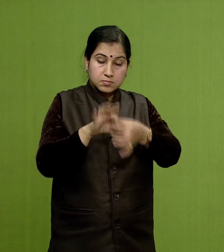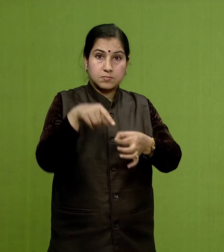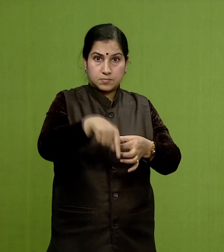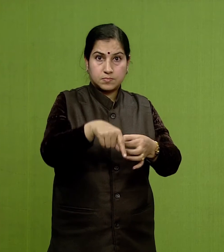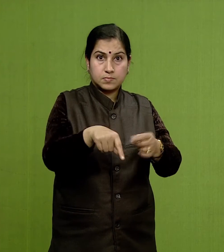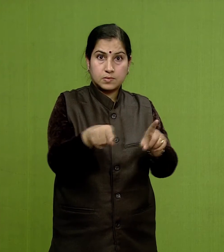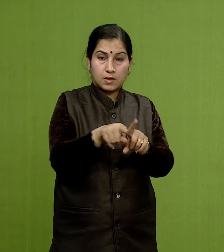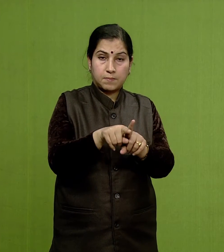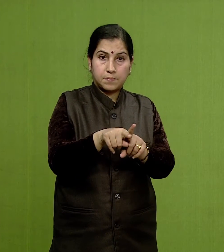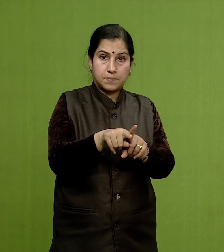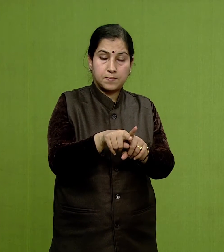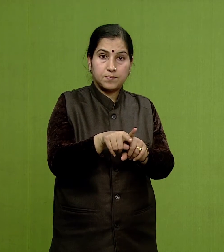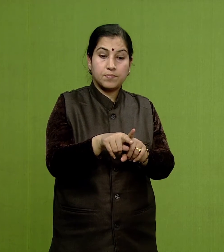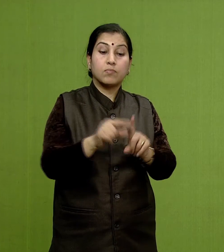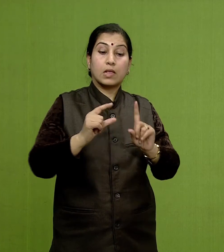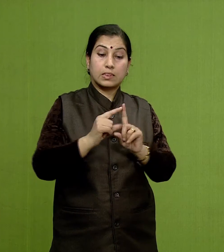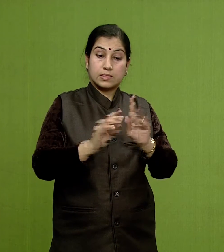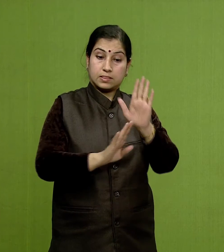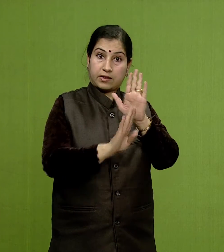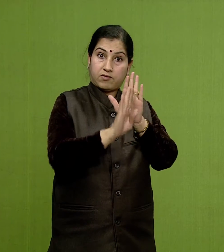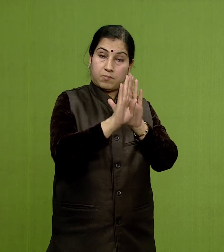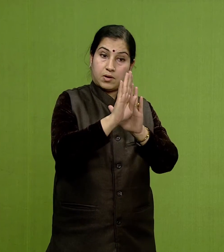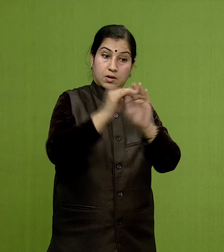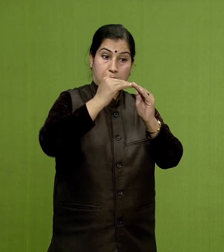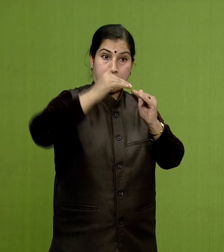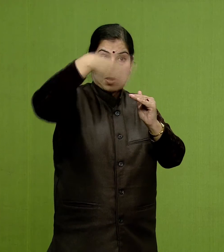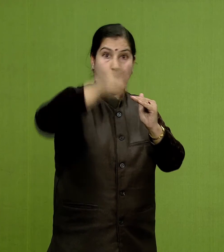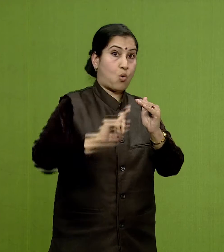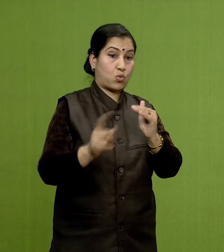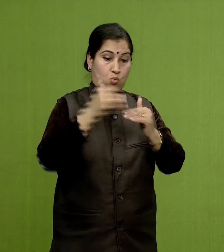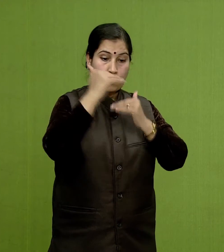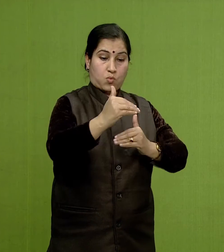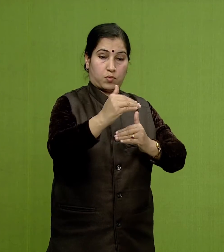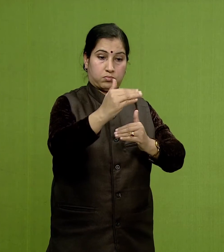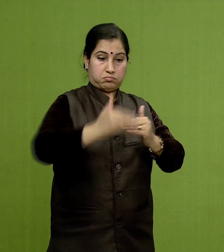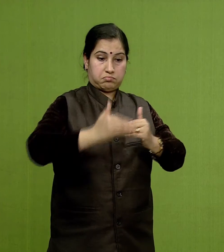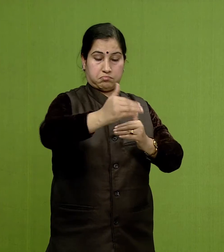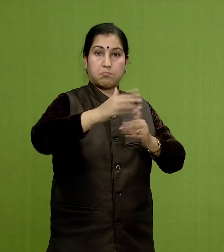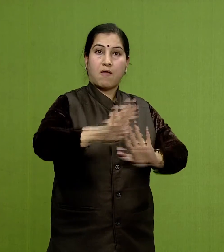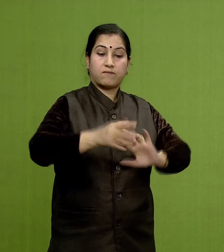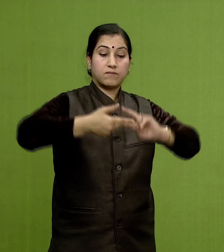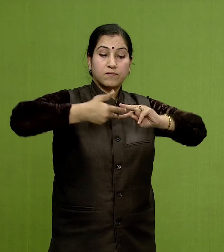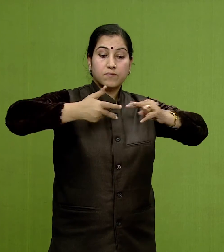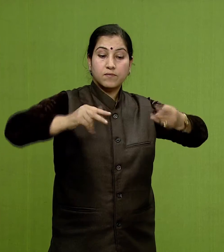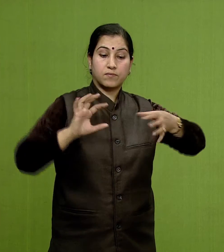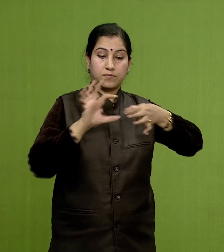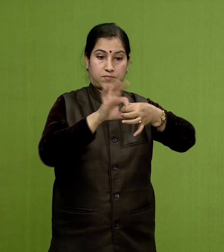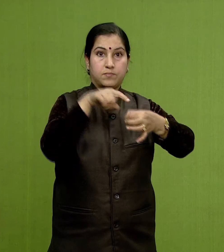endowment, development cannot go beyond a certain point, even when learning